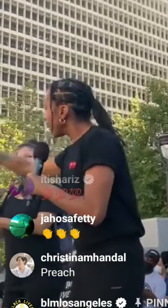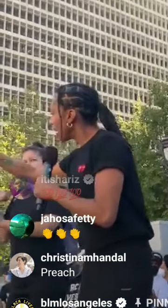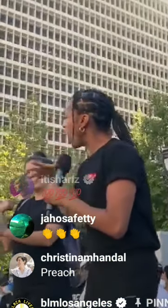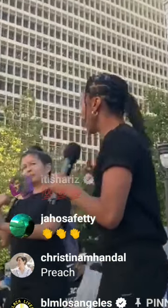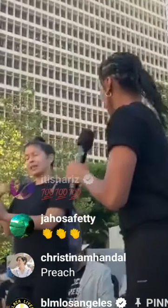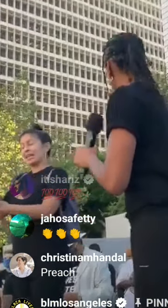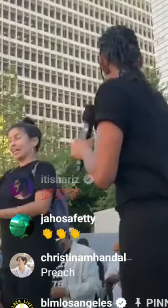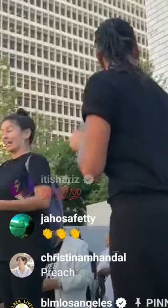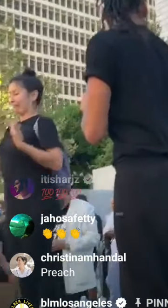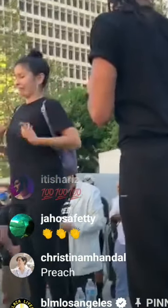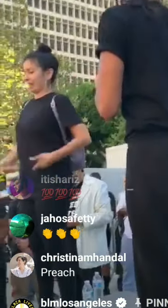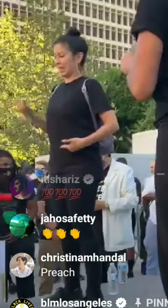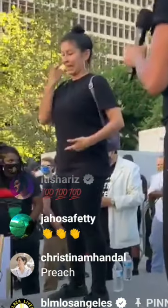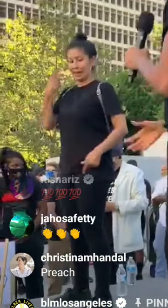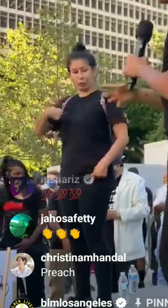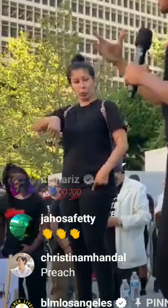You see,